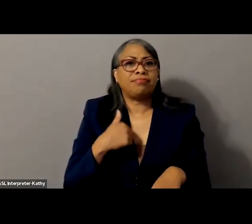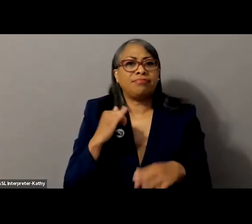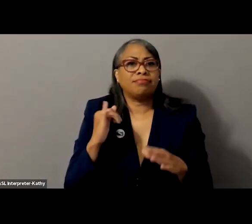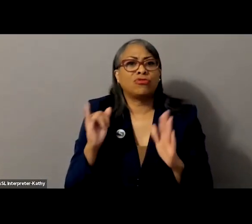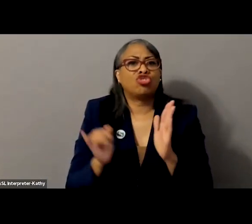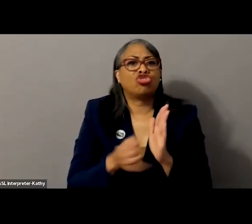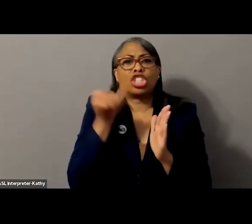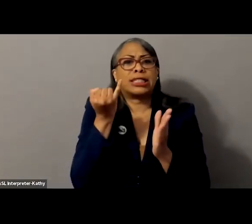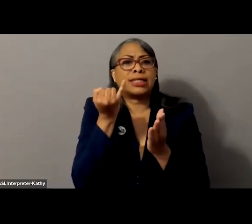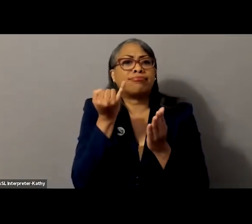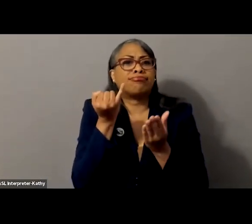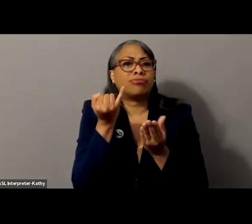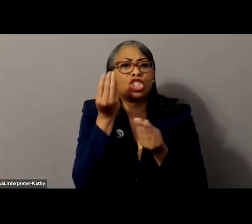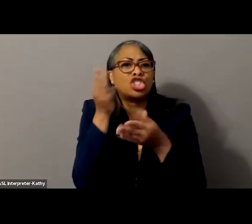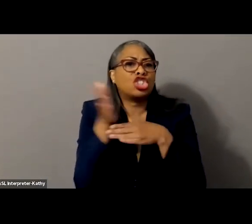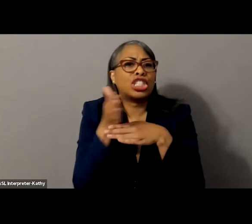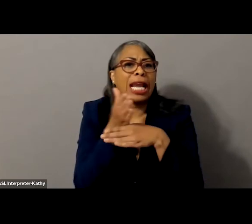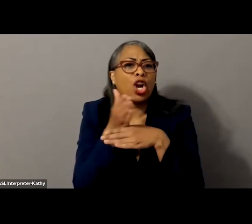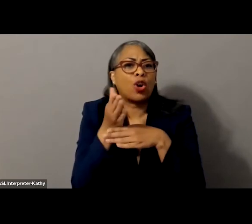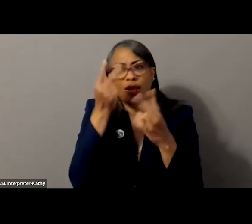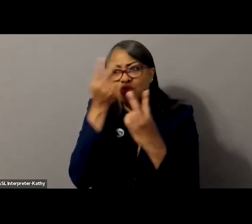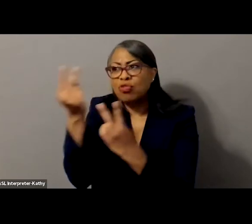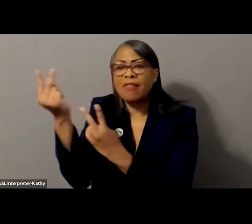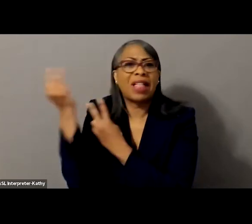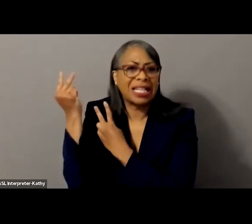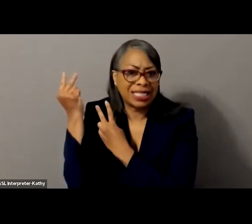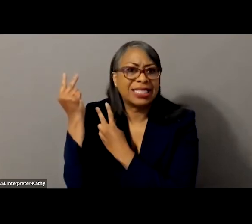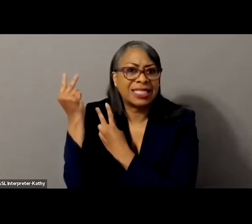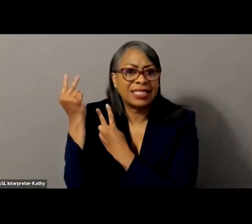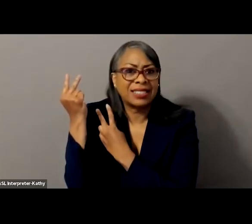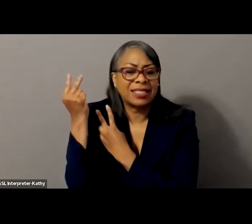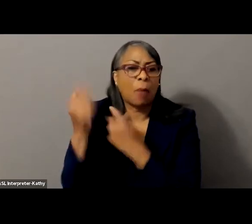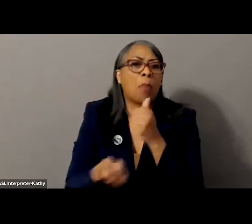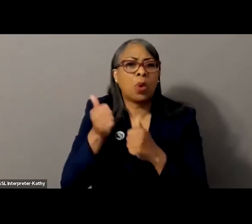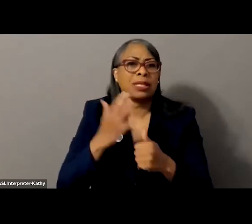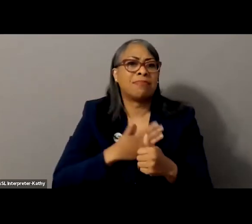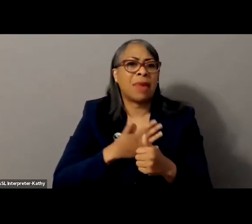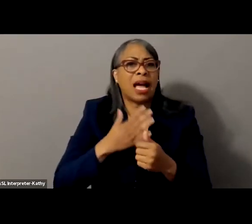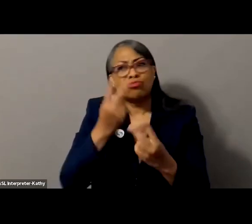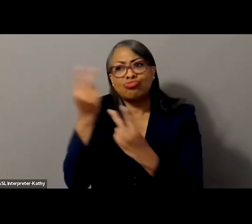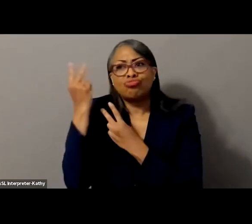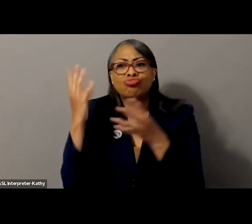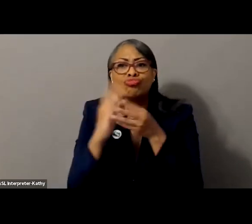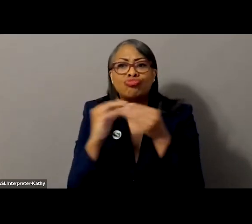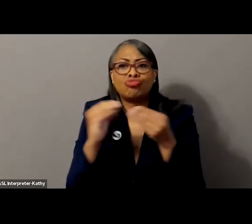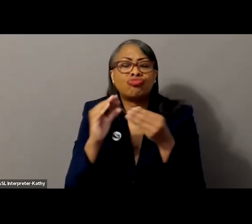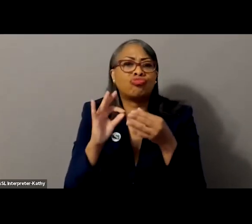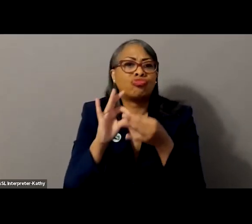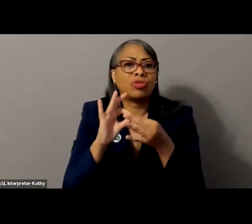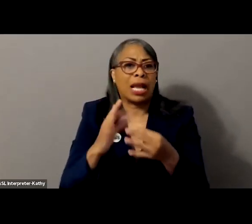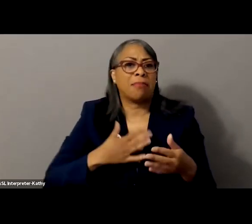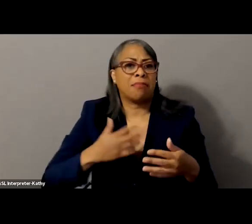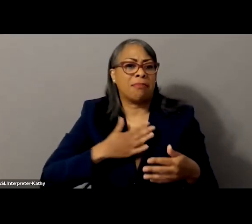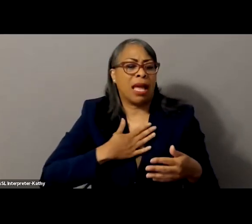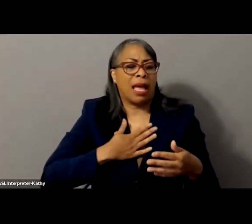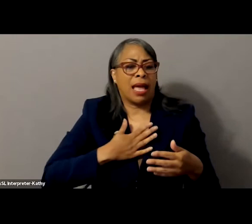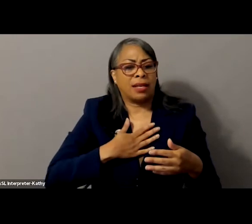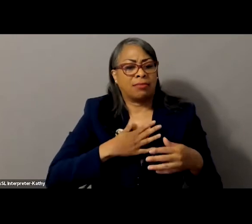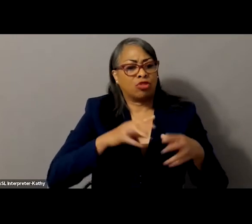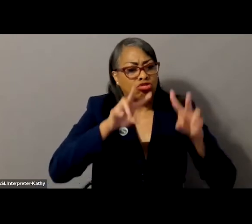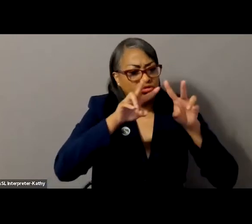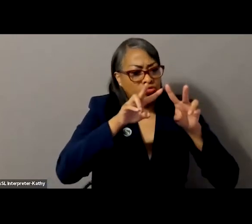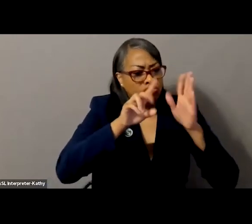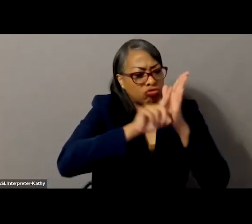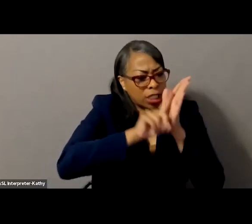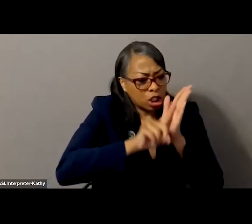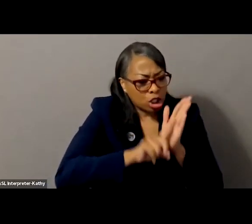reflections. And I'll mostly pertain, most of my reflections will pertain to my role as a researcher, my comparative advantage here, and for other researchers